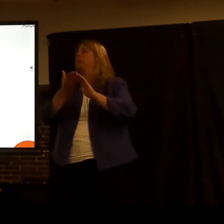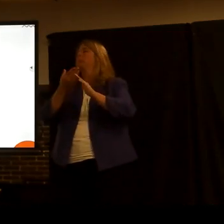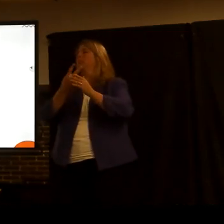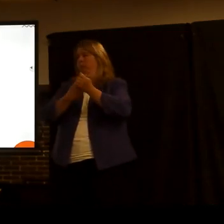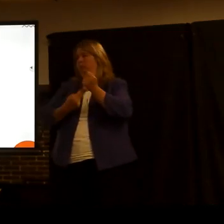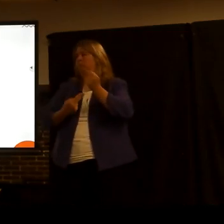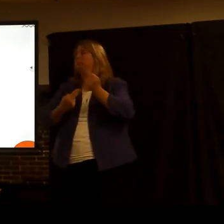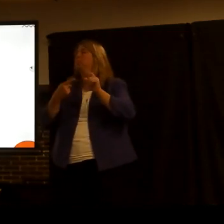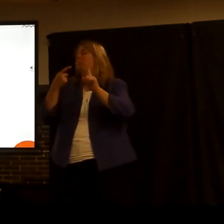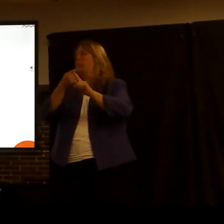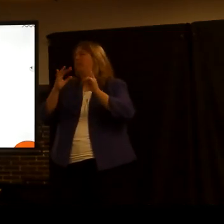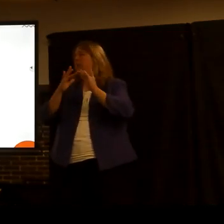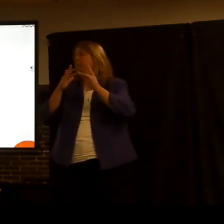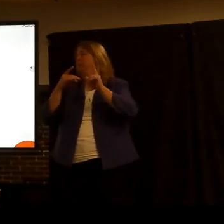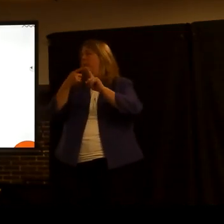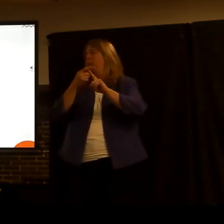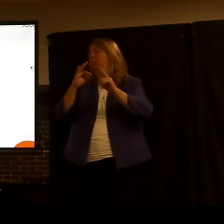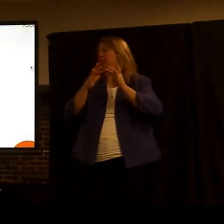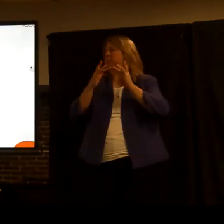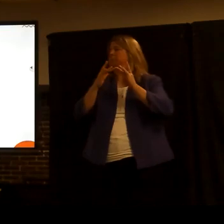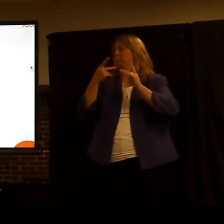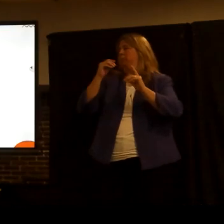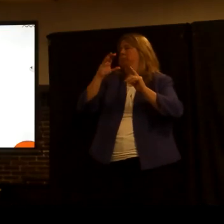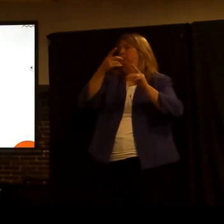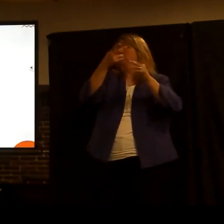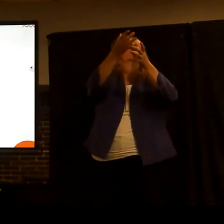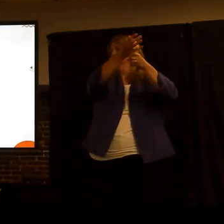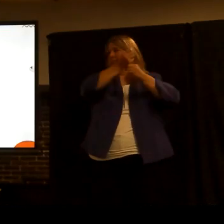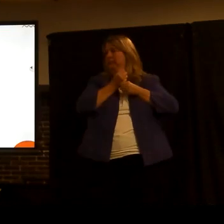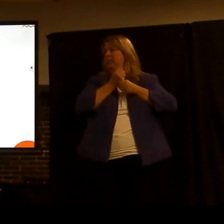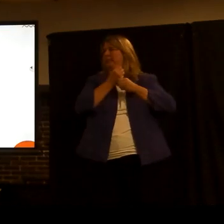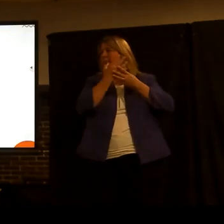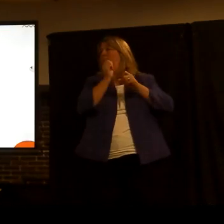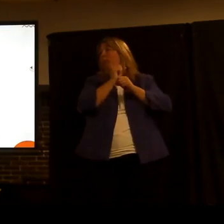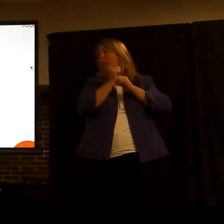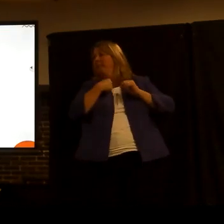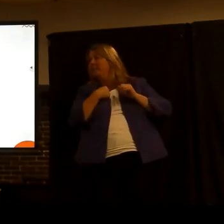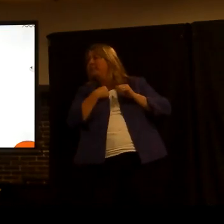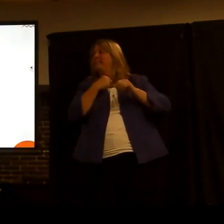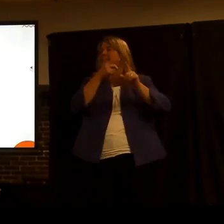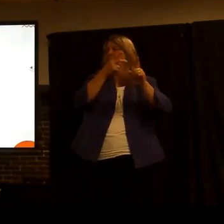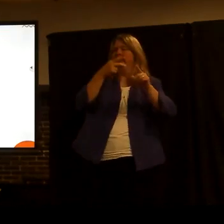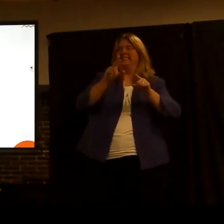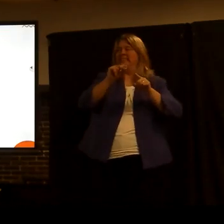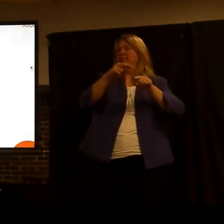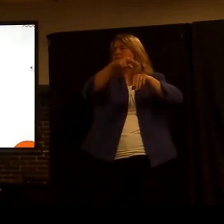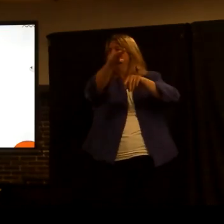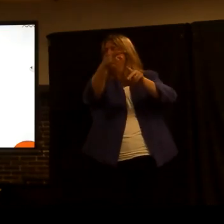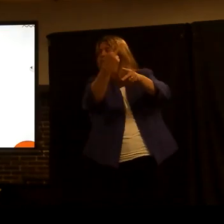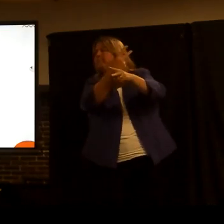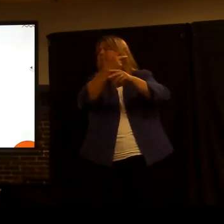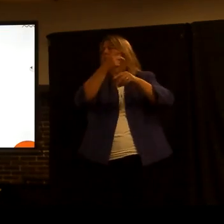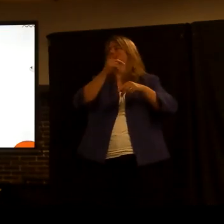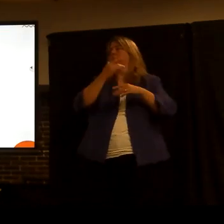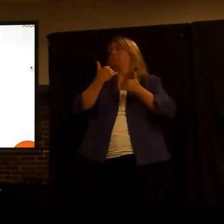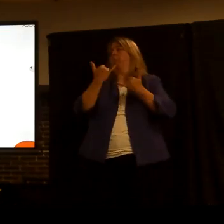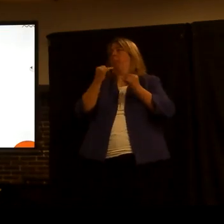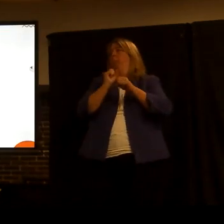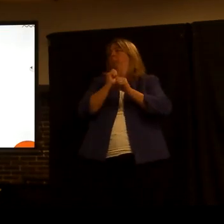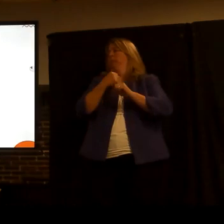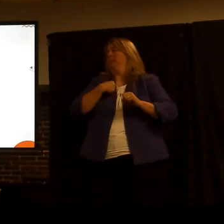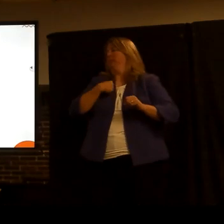separate for the Deaf Mentor services and the SAM services? She'll be the point of contact for both of these, and then she'll be working closely with